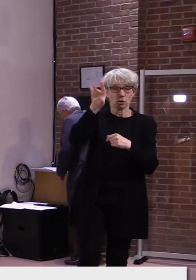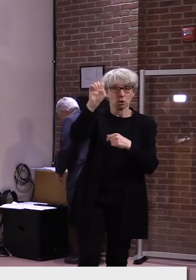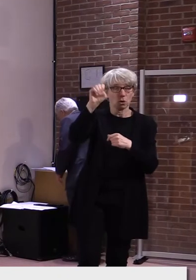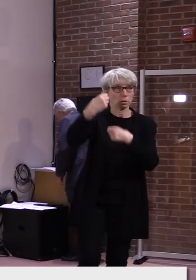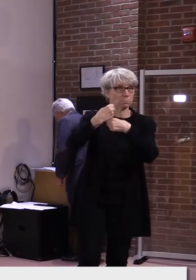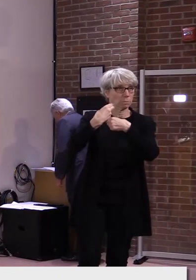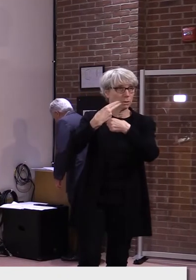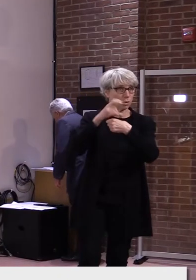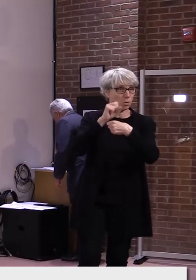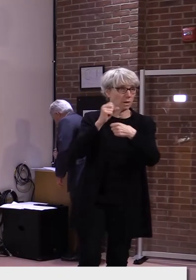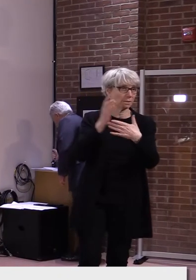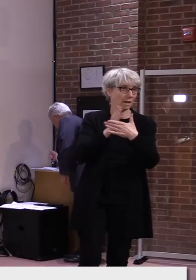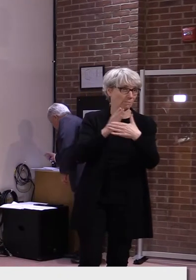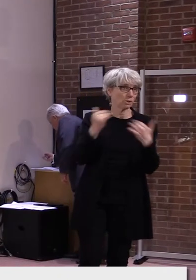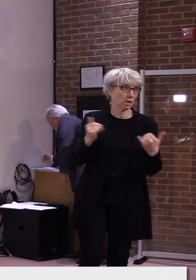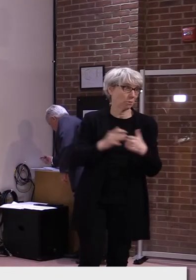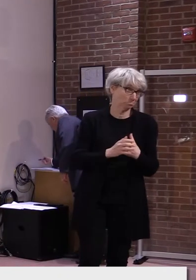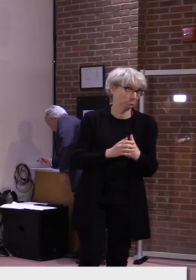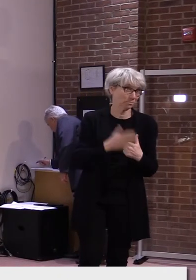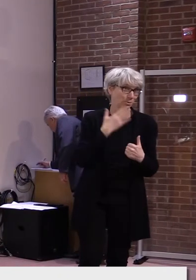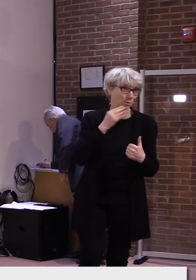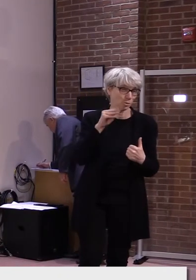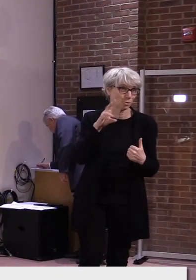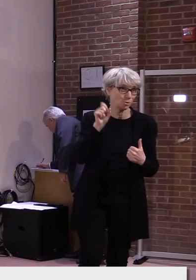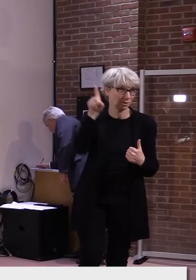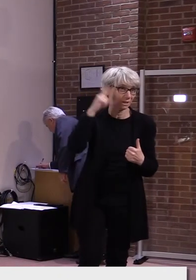at this point in time.